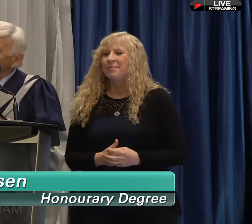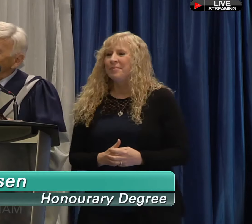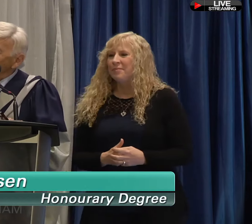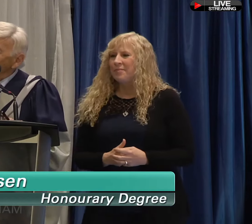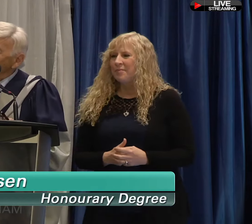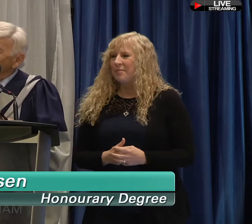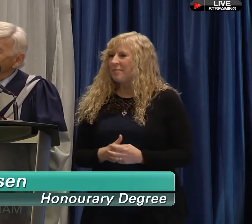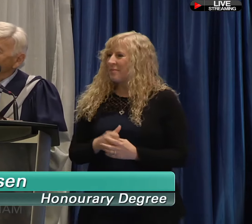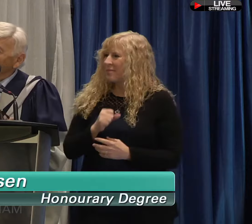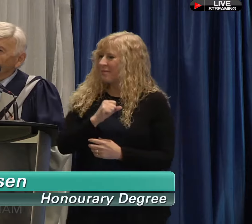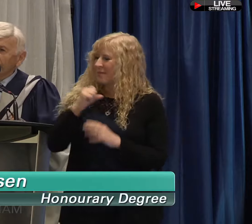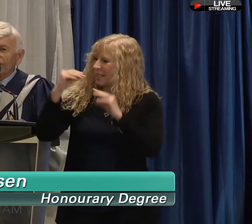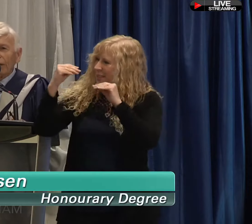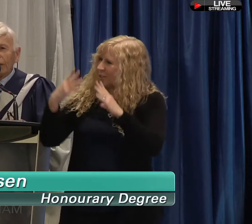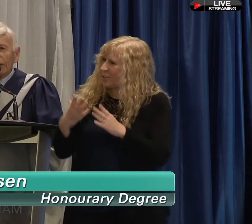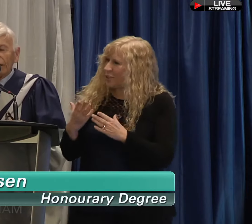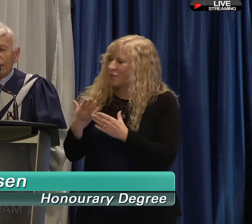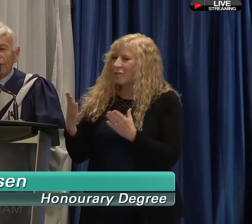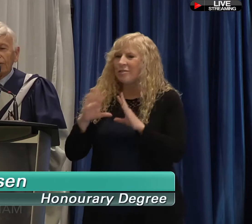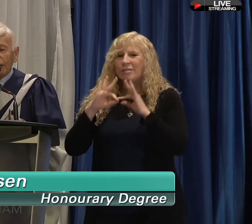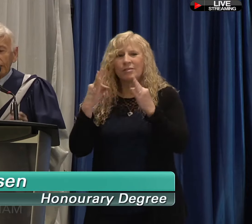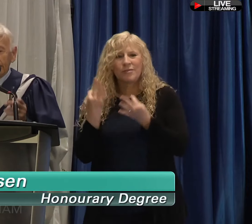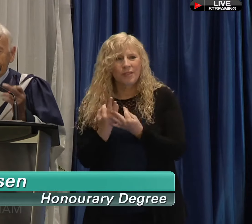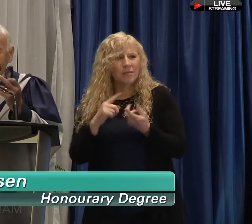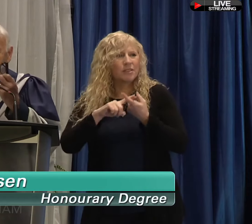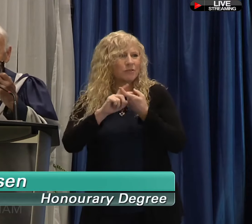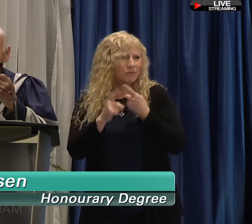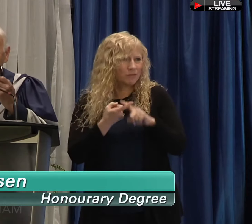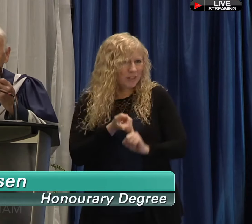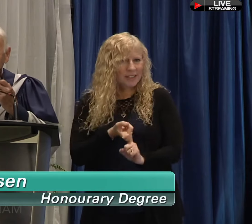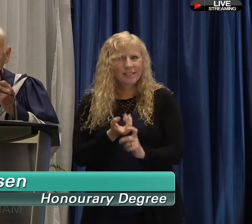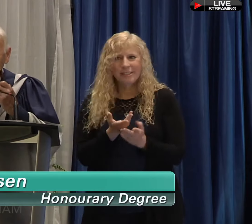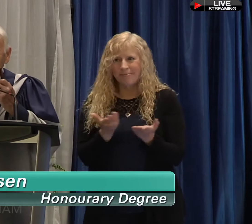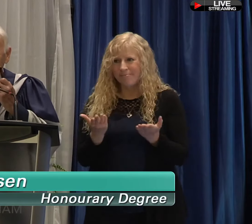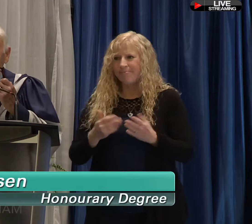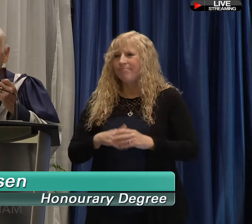distinguished faculty, family, and friends.